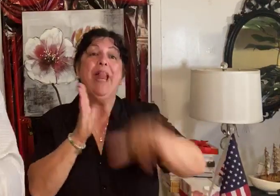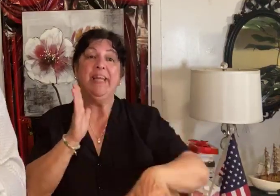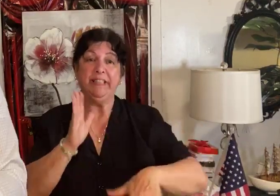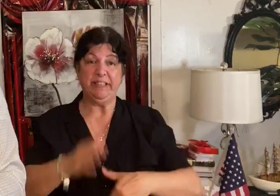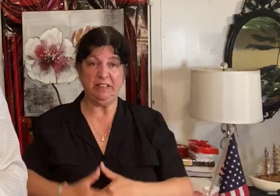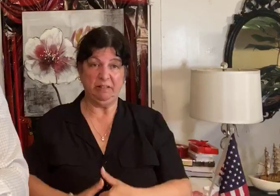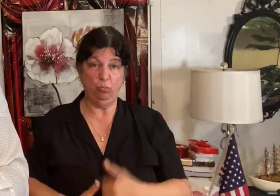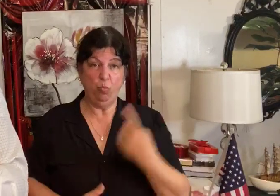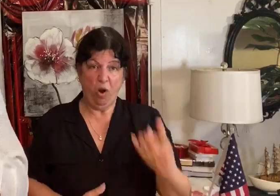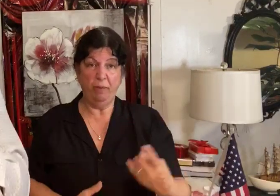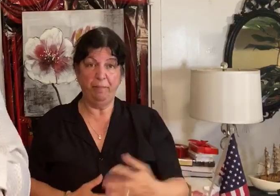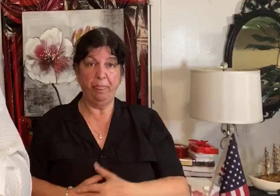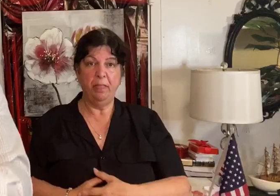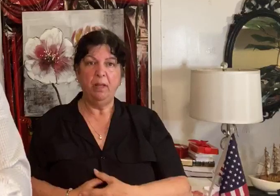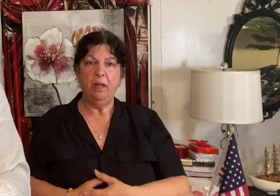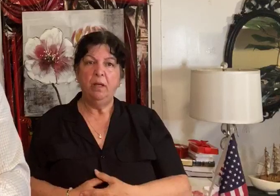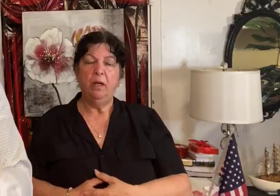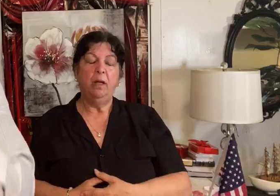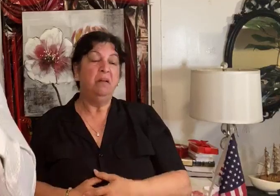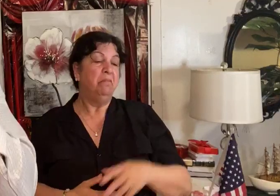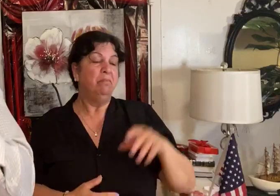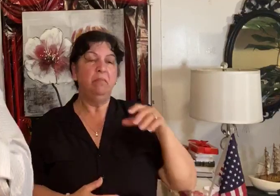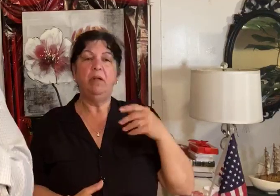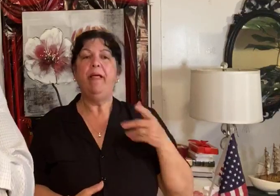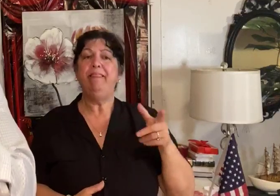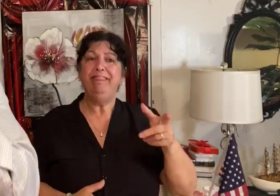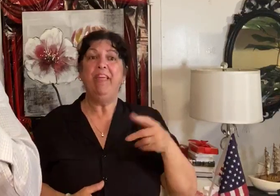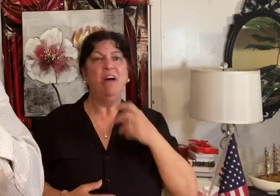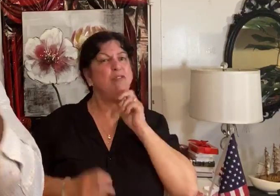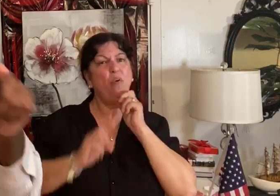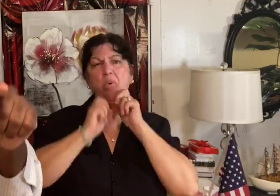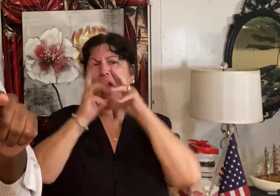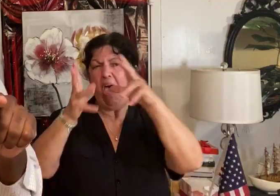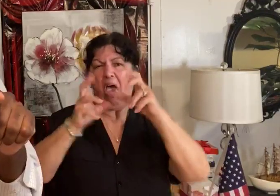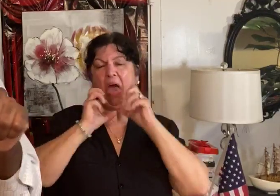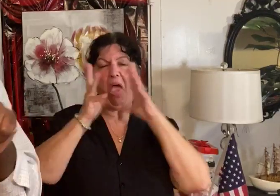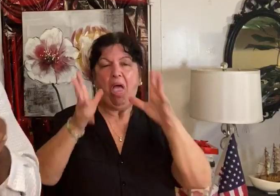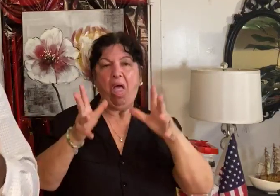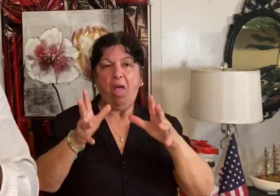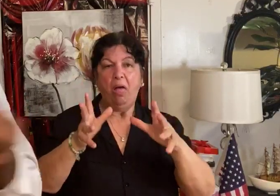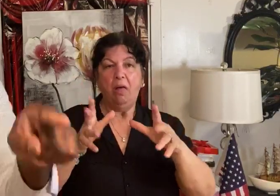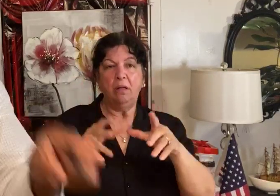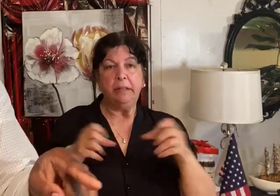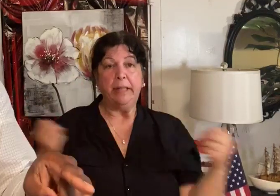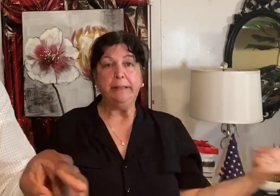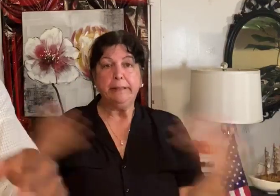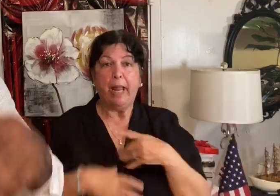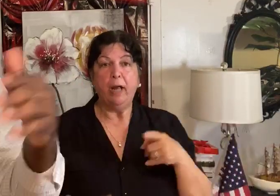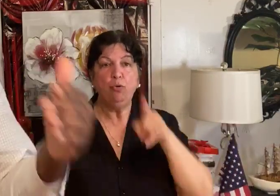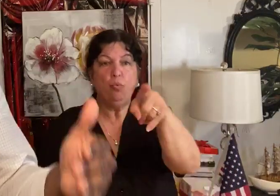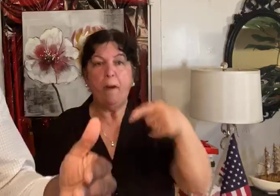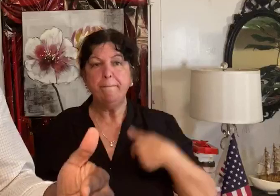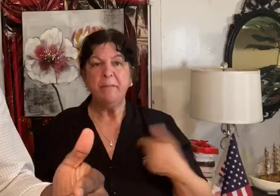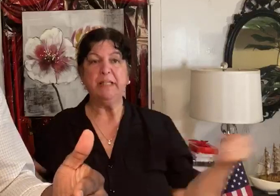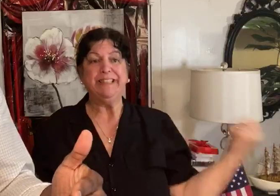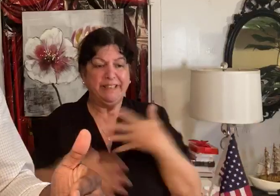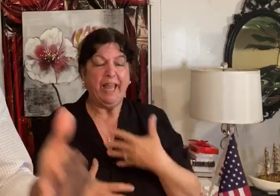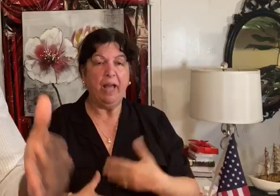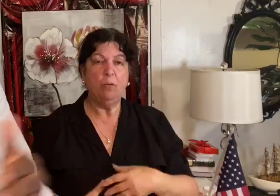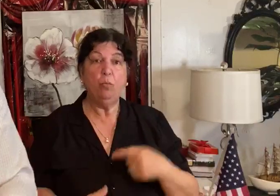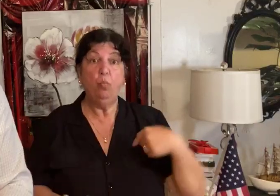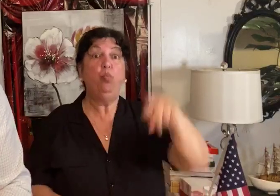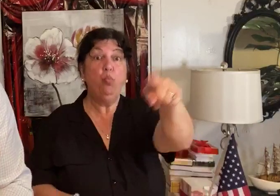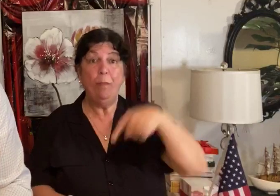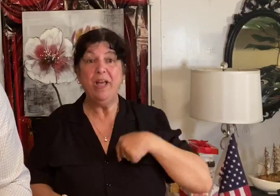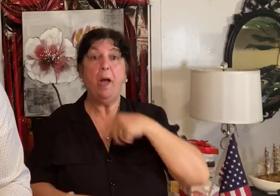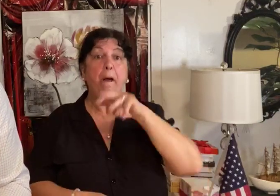the minority, because they're so loud, they're able to quiet and scare us who are in the majority